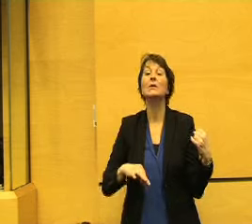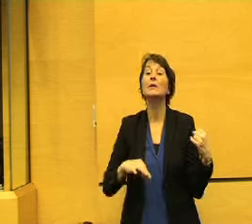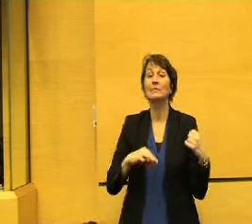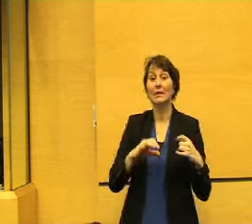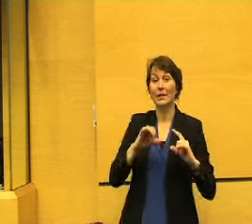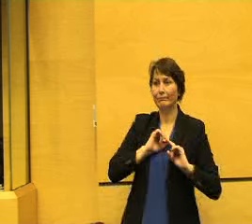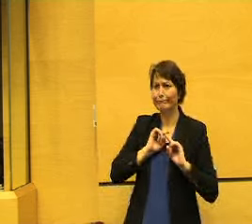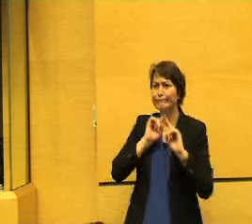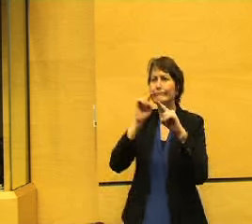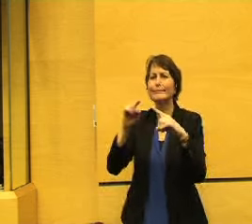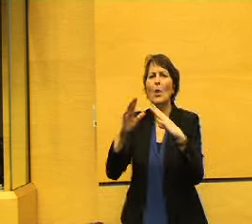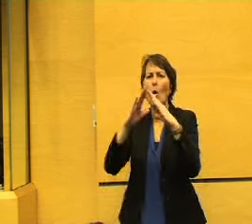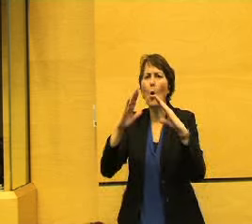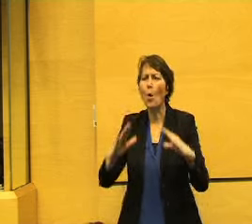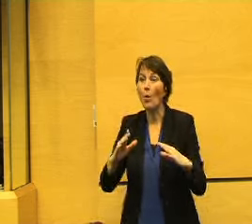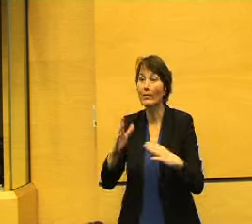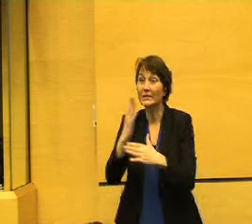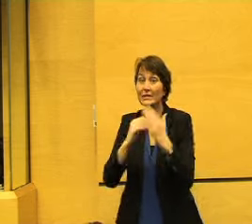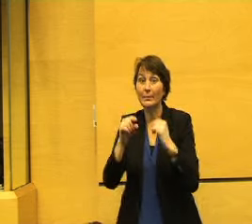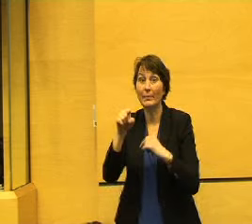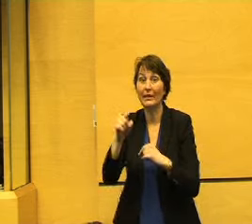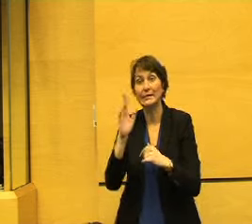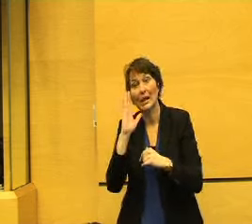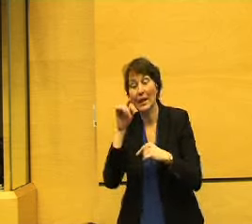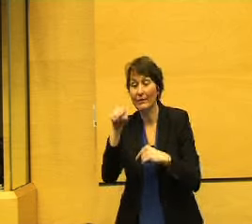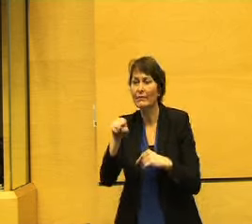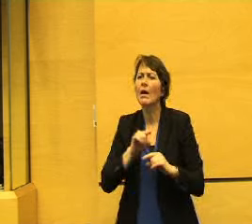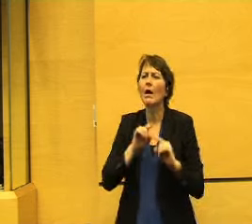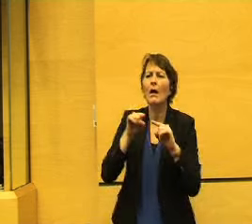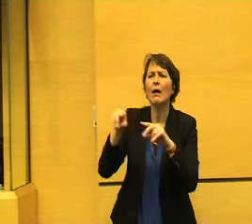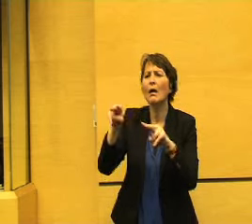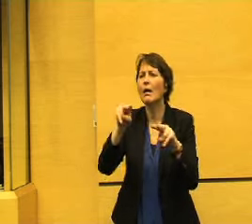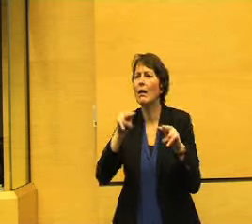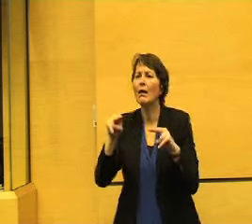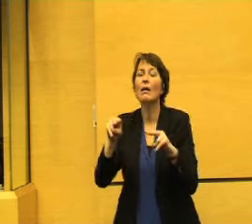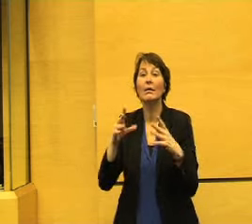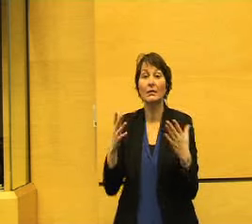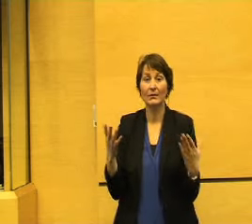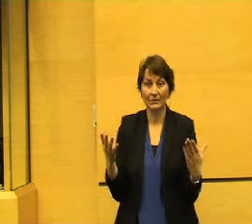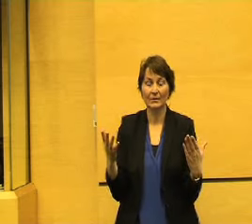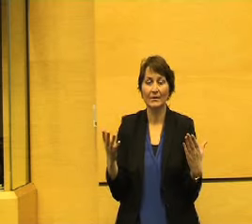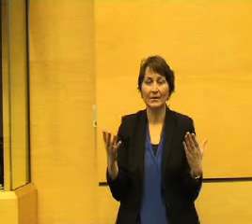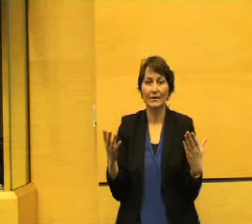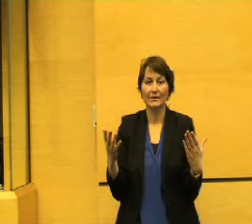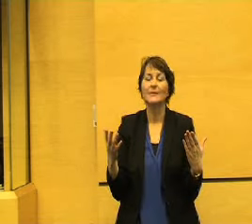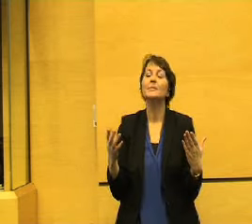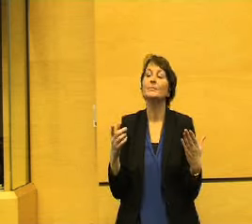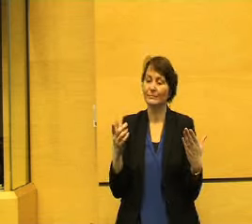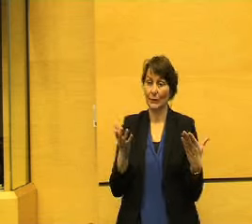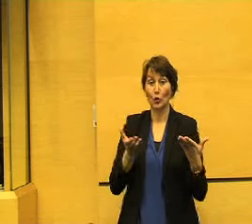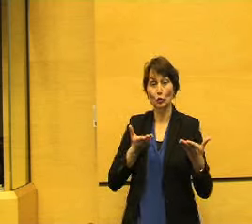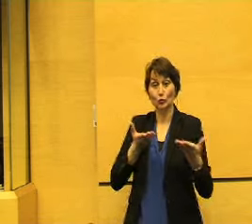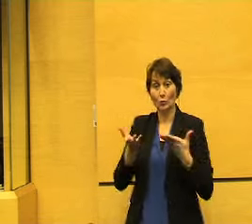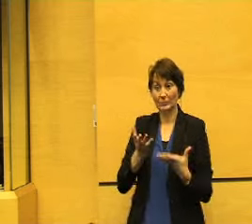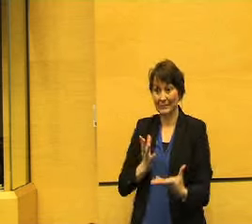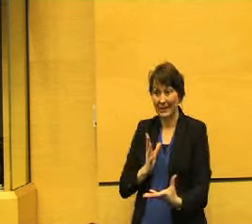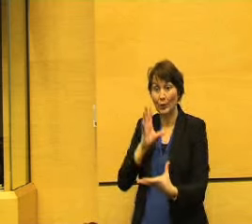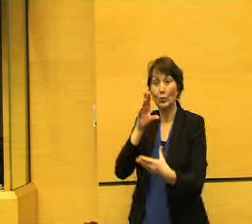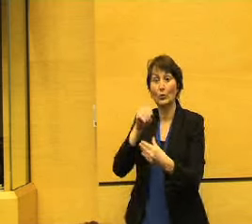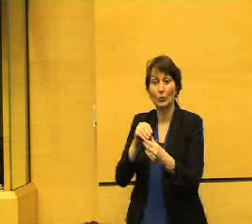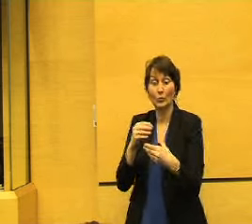visit to persons with disabilities who live in their houses, and the services include